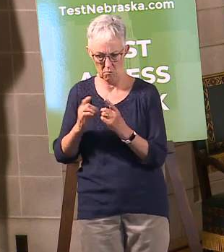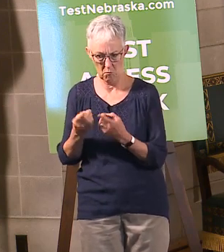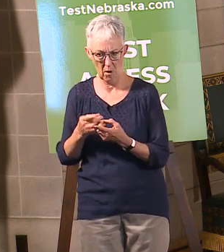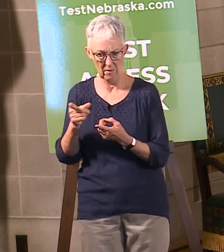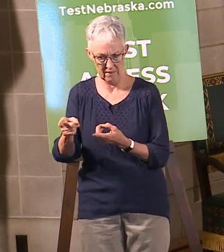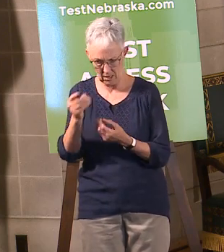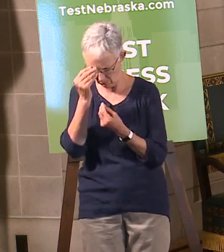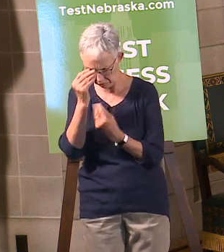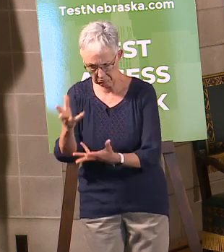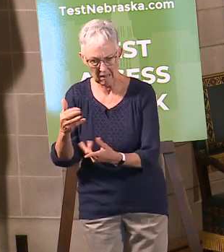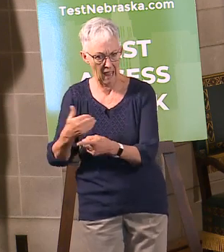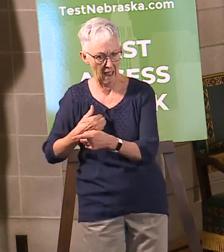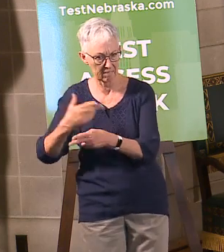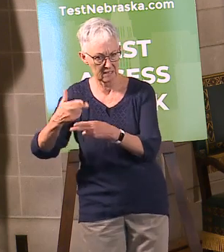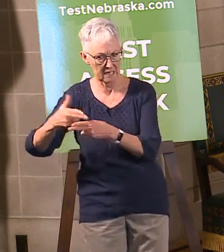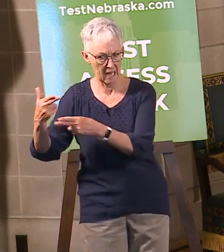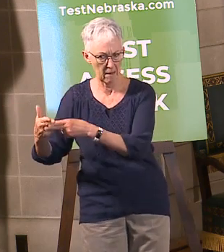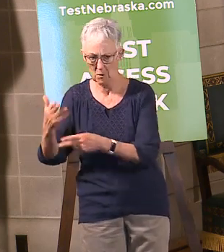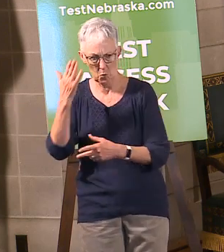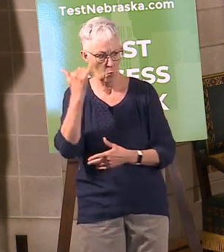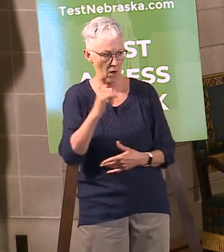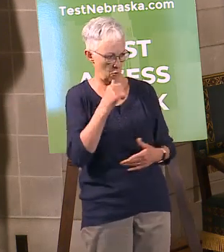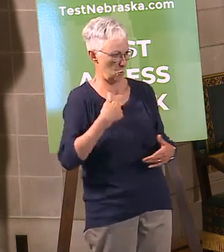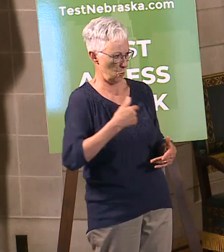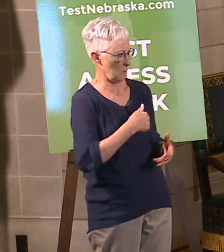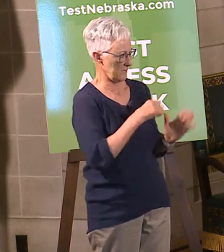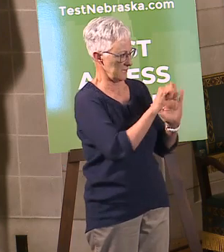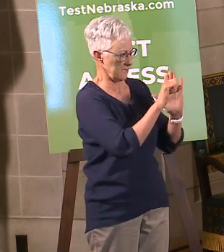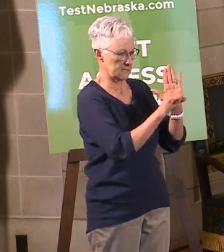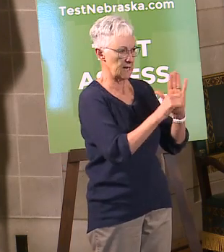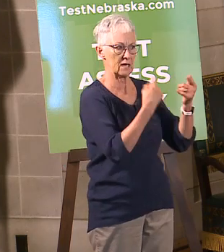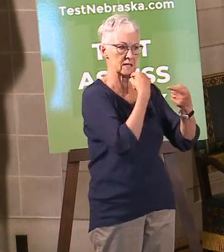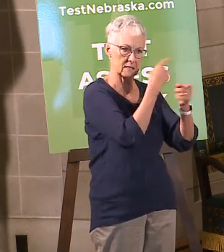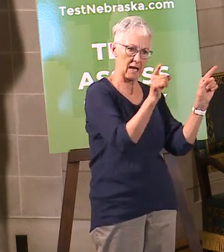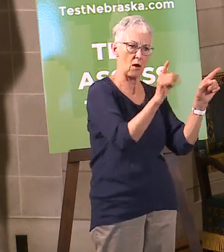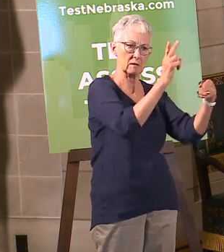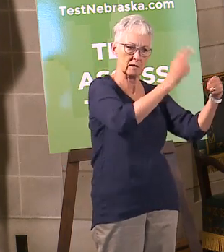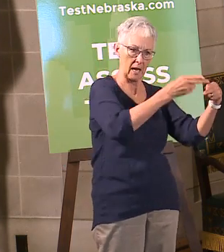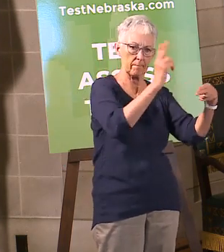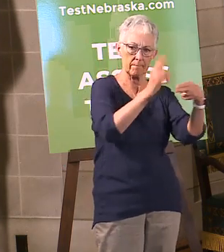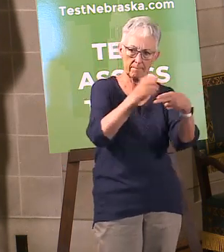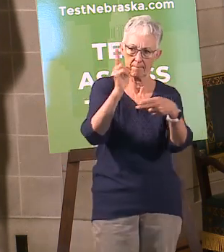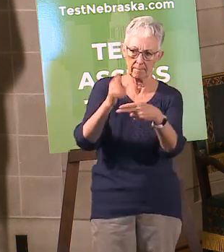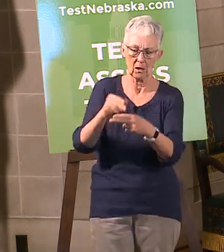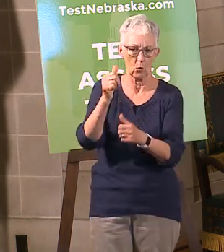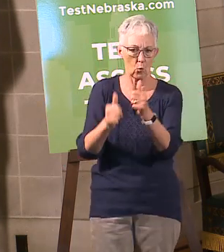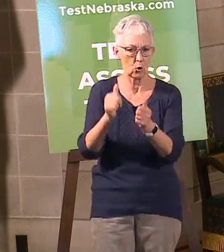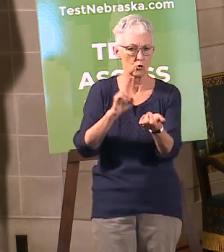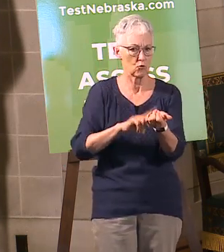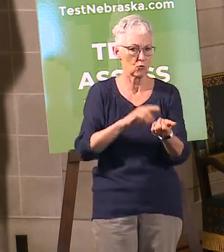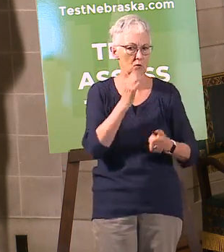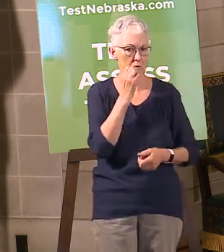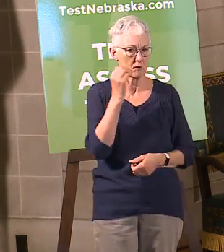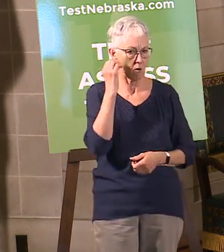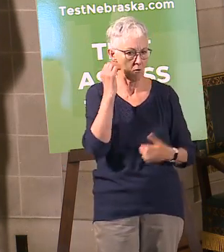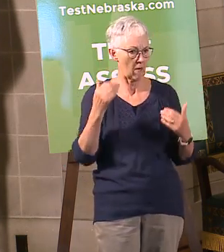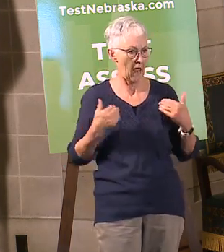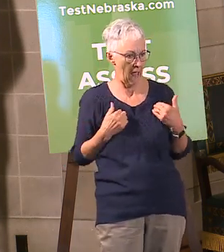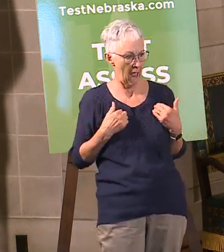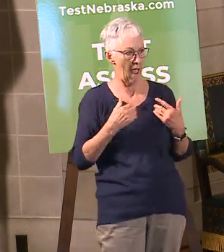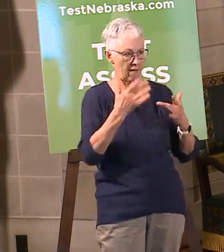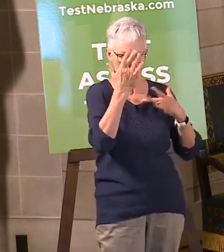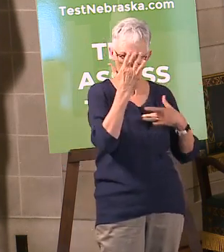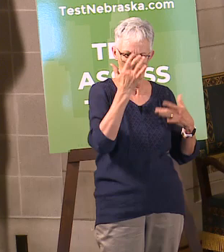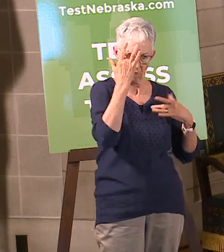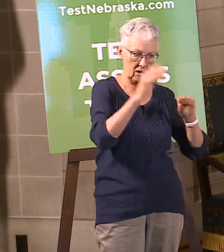a disorganized fashion. Yeah, so the question was, why not have the state just correlate all this stuff together and, you